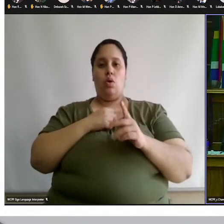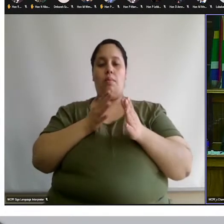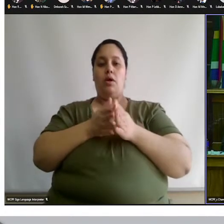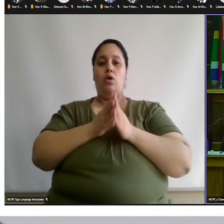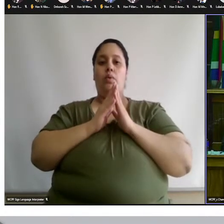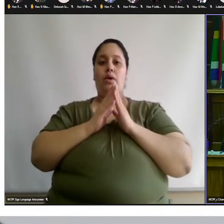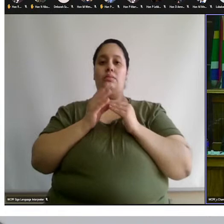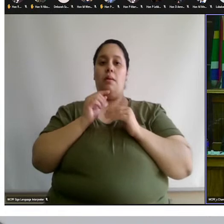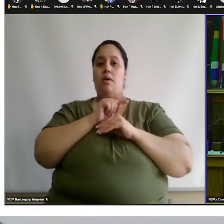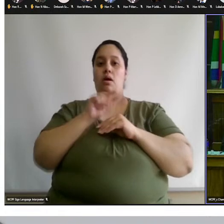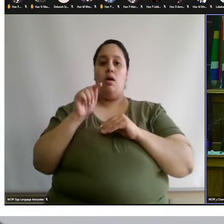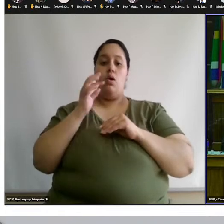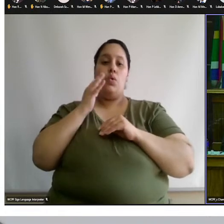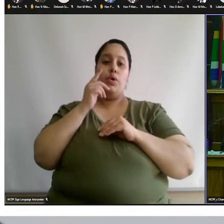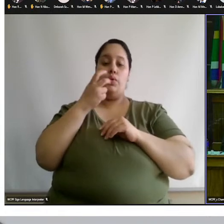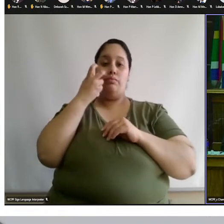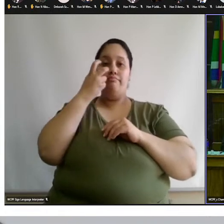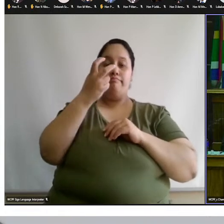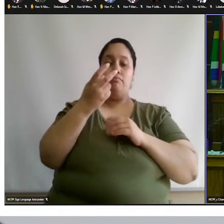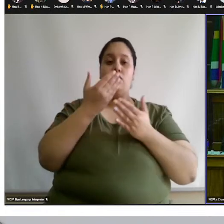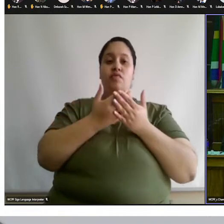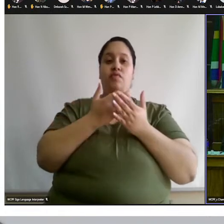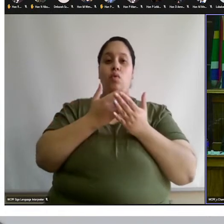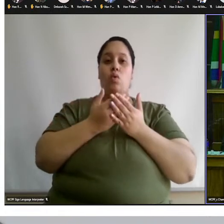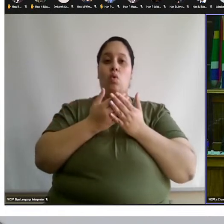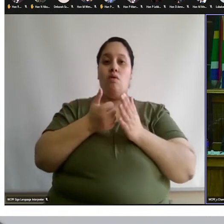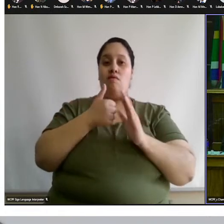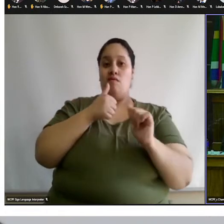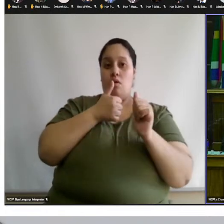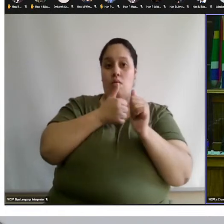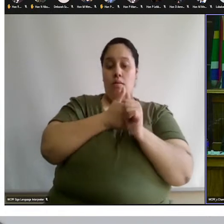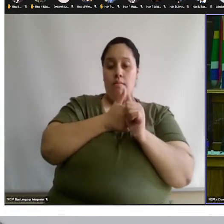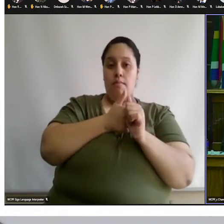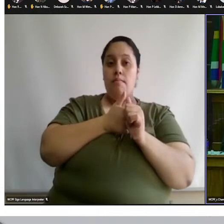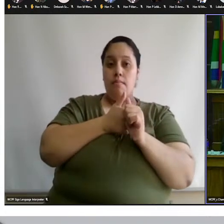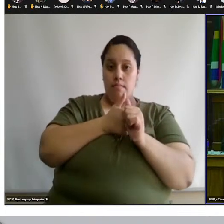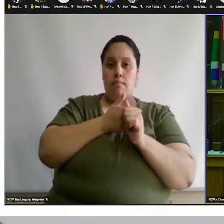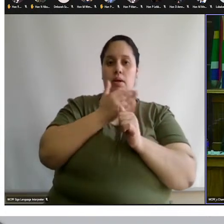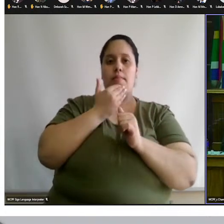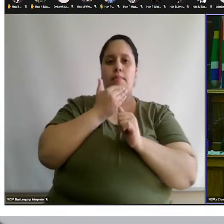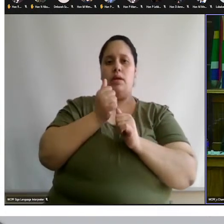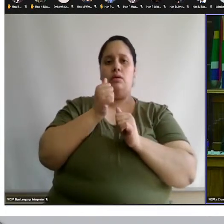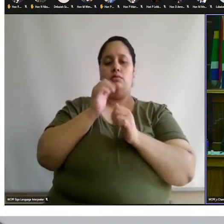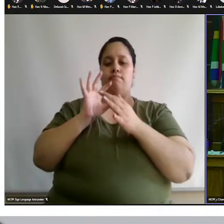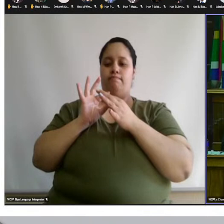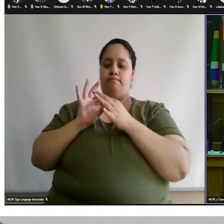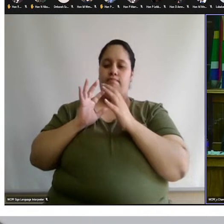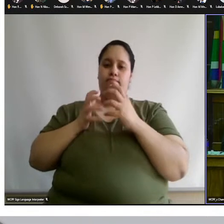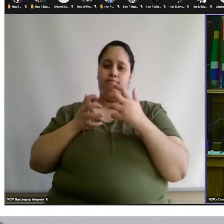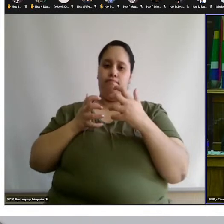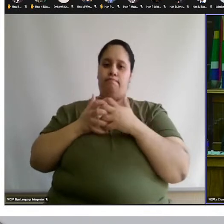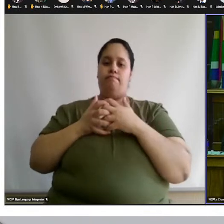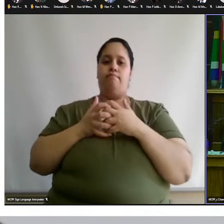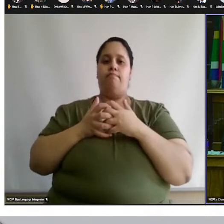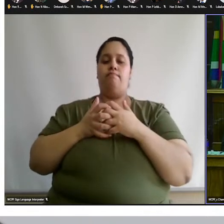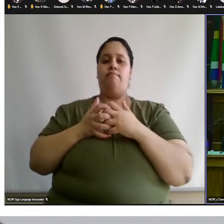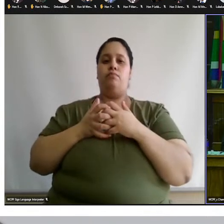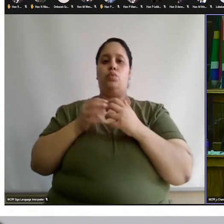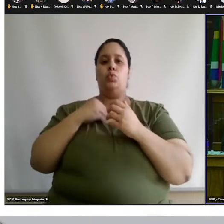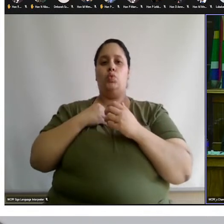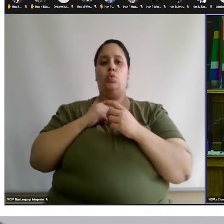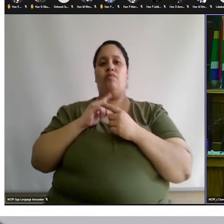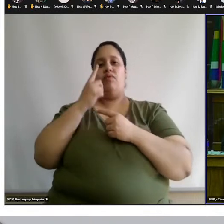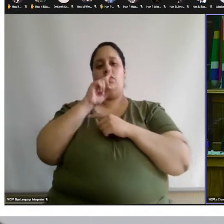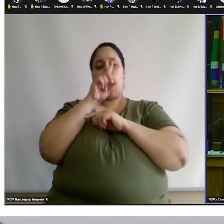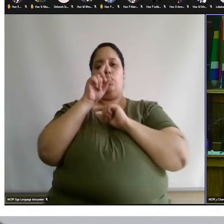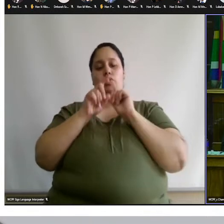Members, when seeking to do a follow-up, please do so in terms of the original question or by means